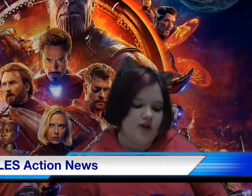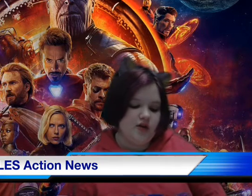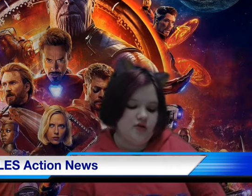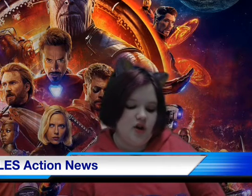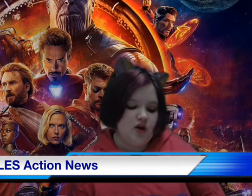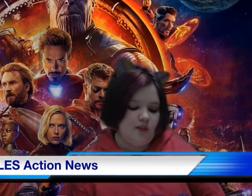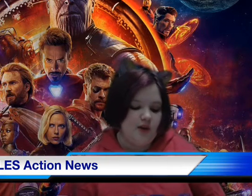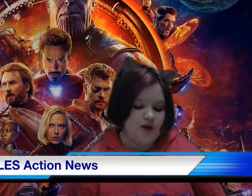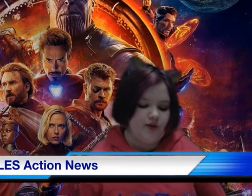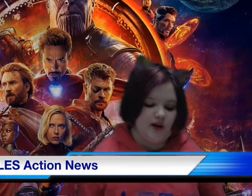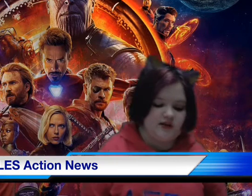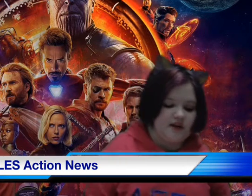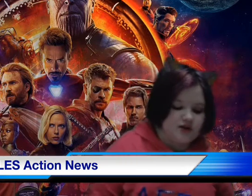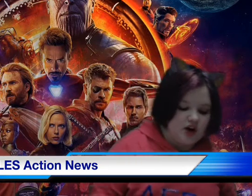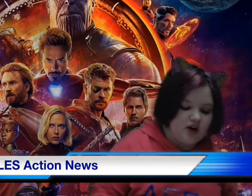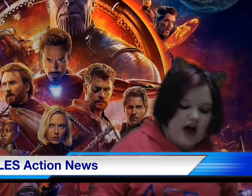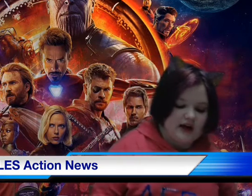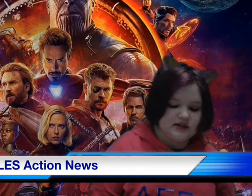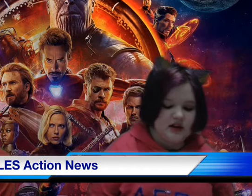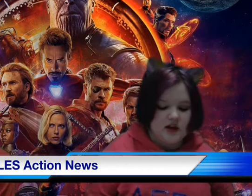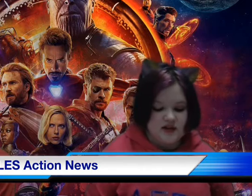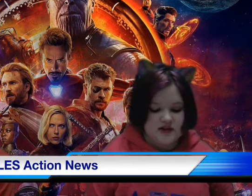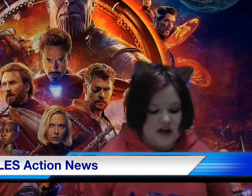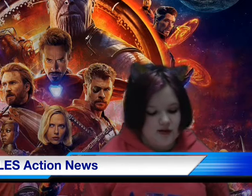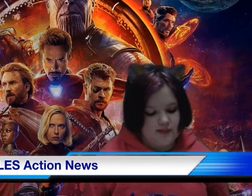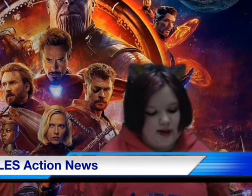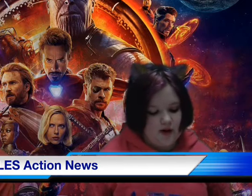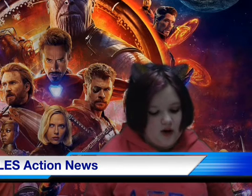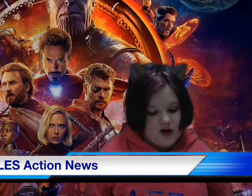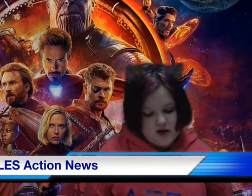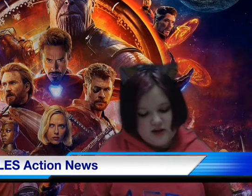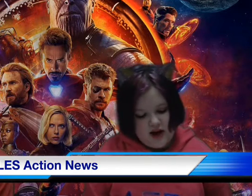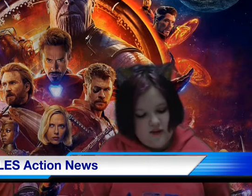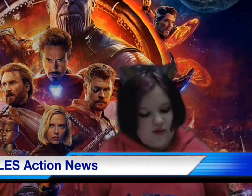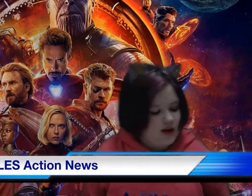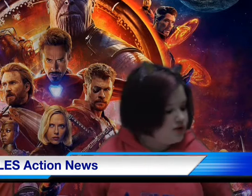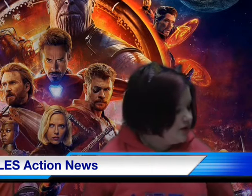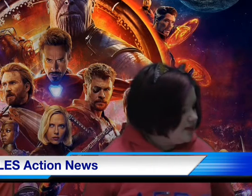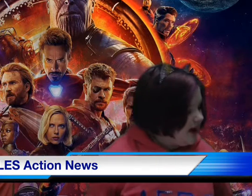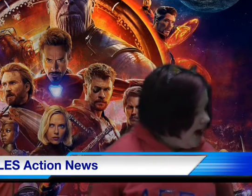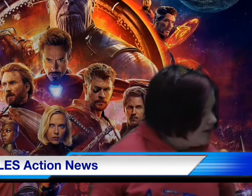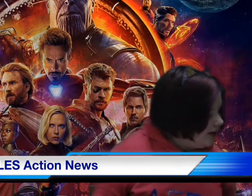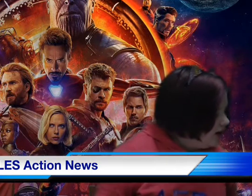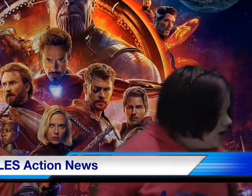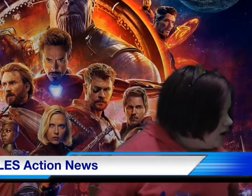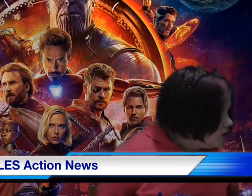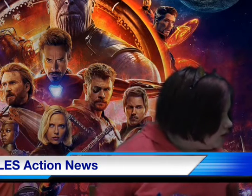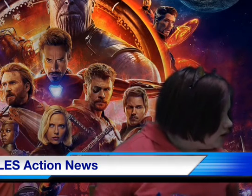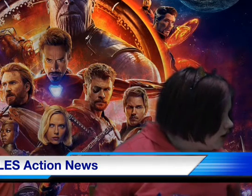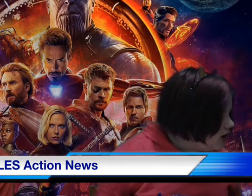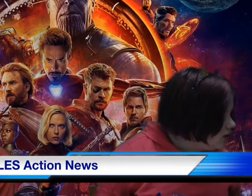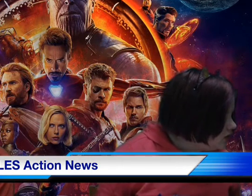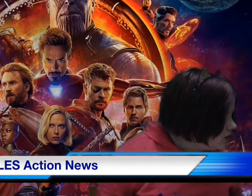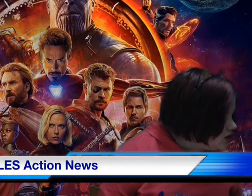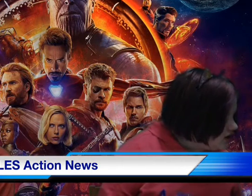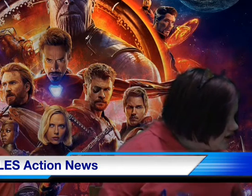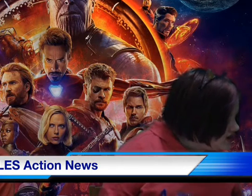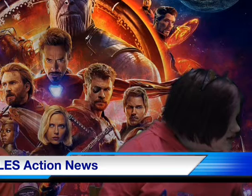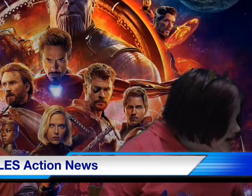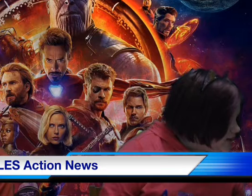those JoJo points for ourselves and our class. Together's better. Today for lunch, we will be having corn dog or chicken